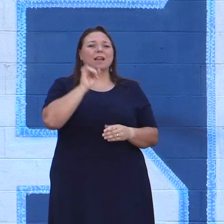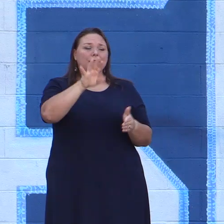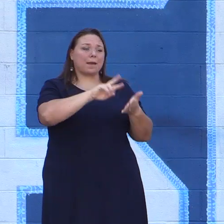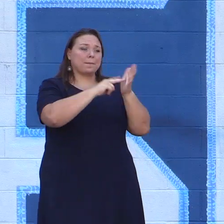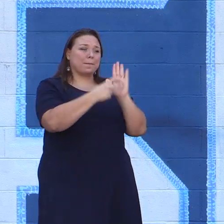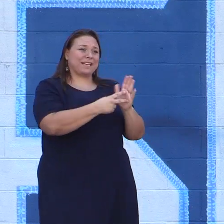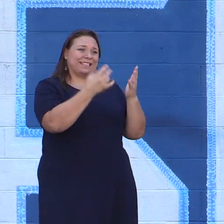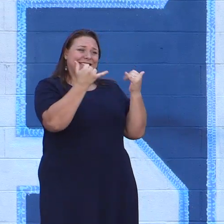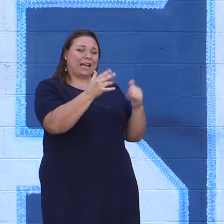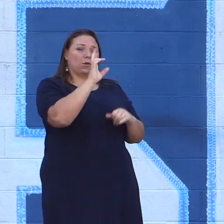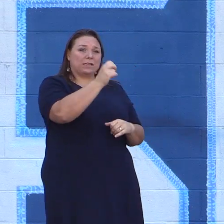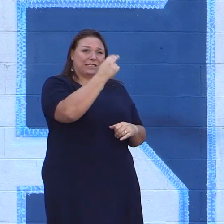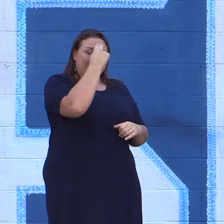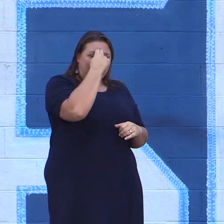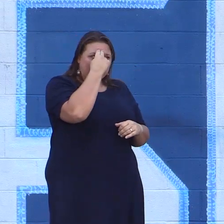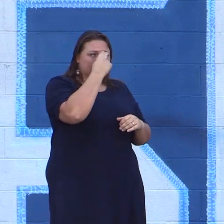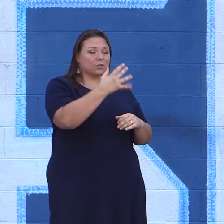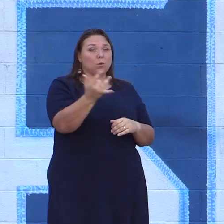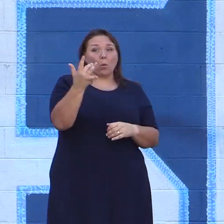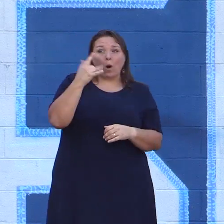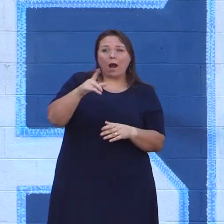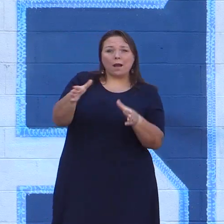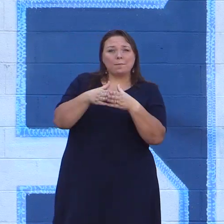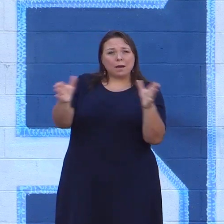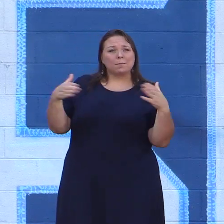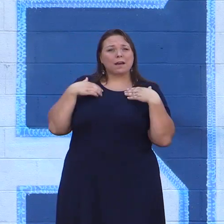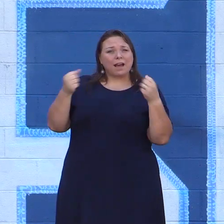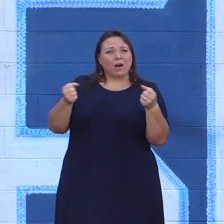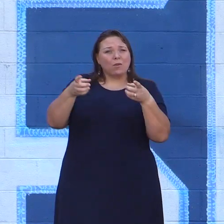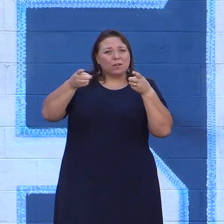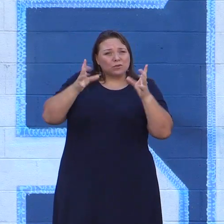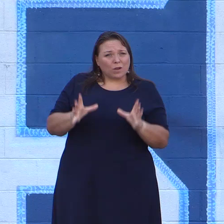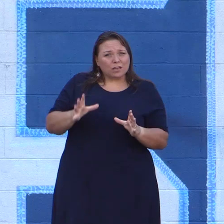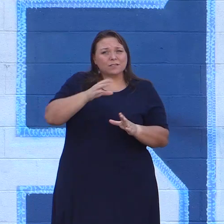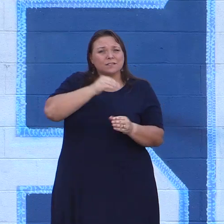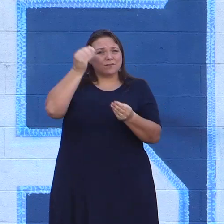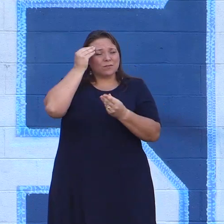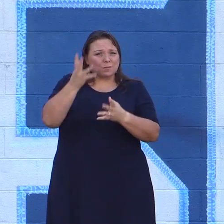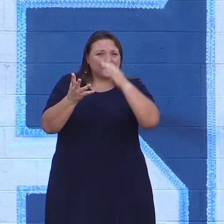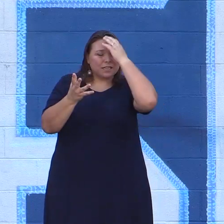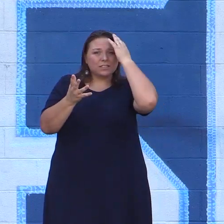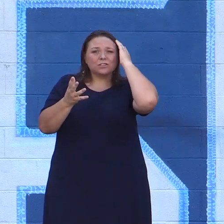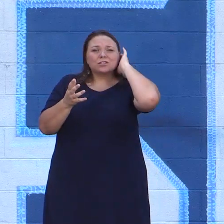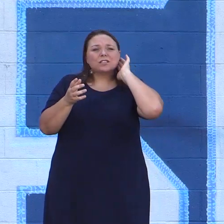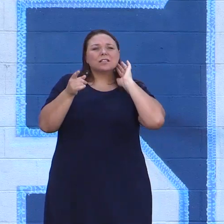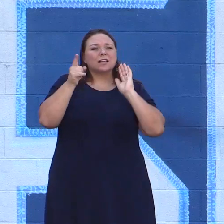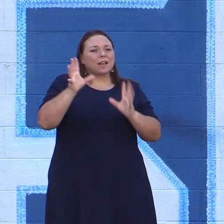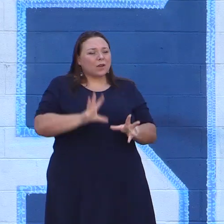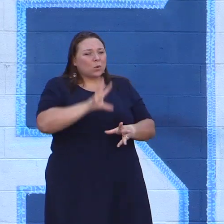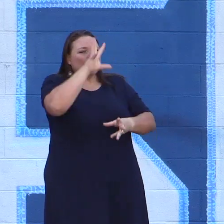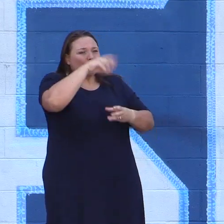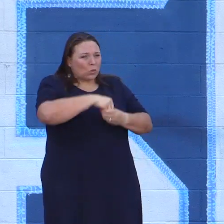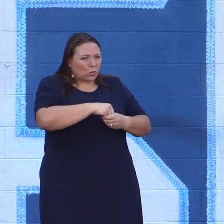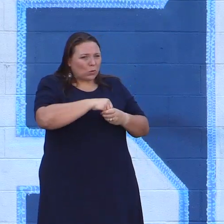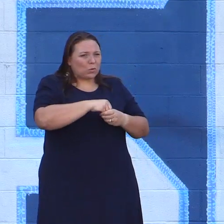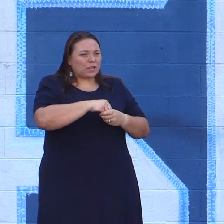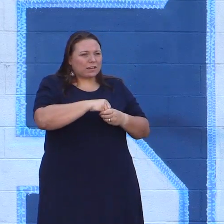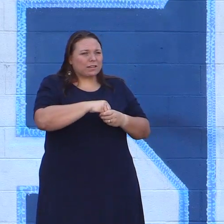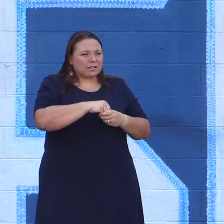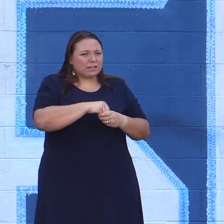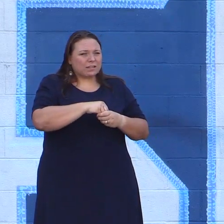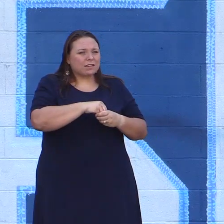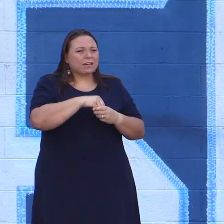Nashville, driven by public health directives and information, to include